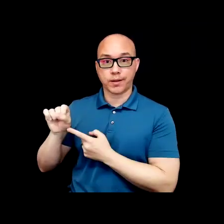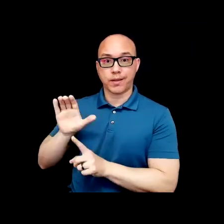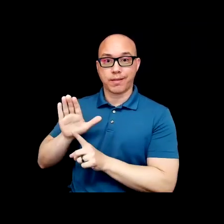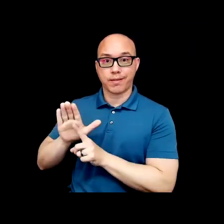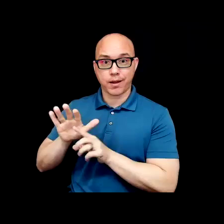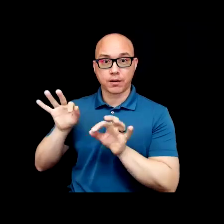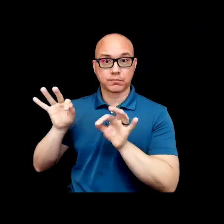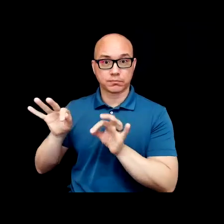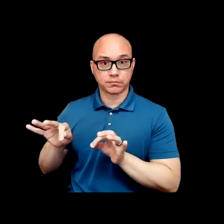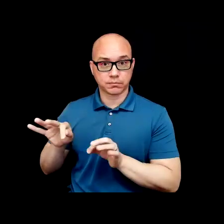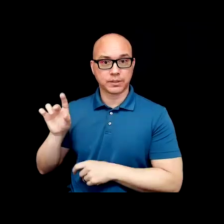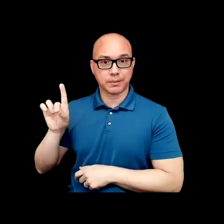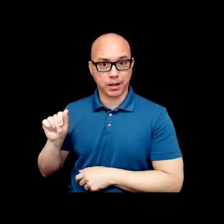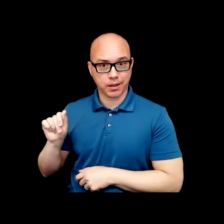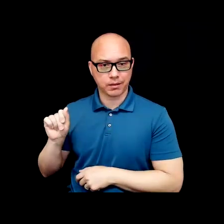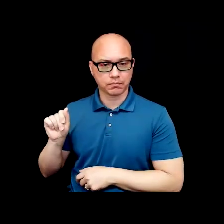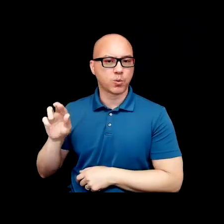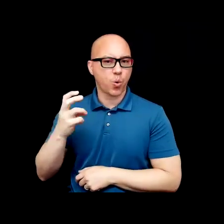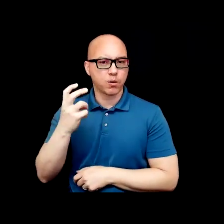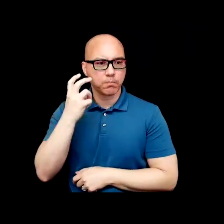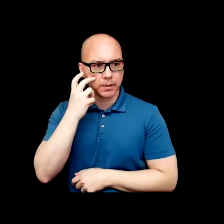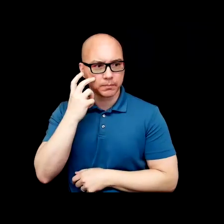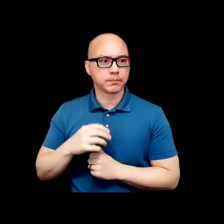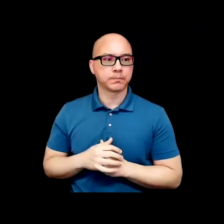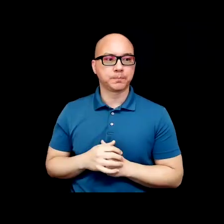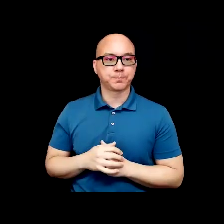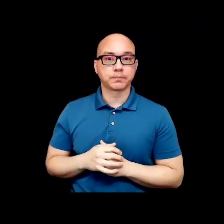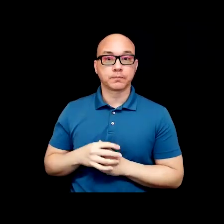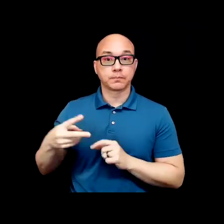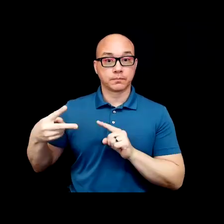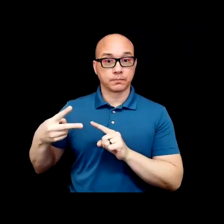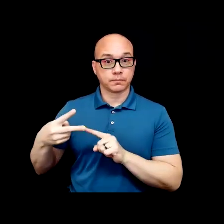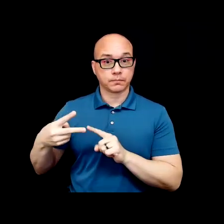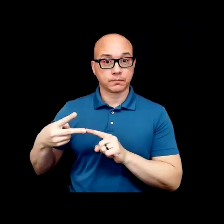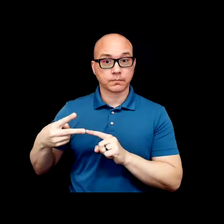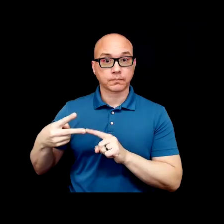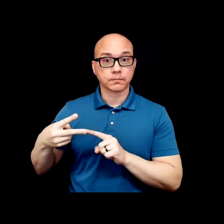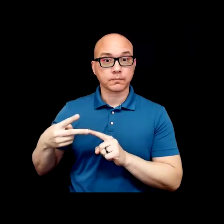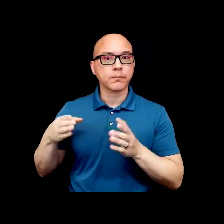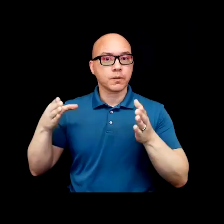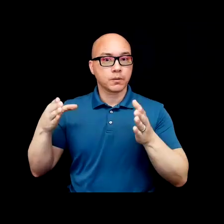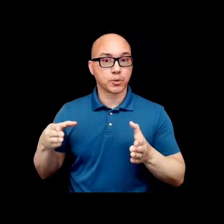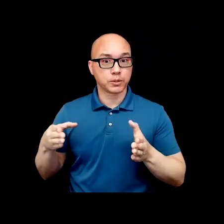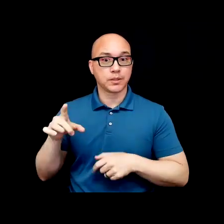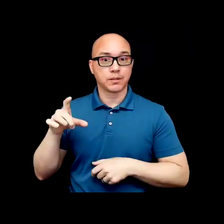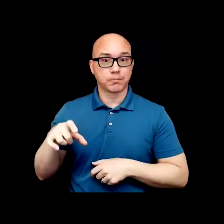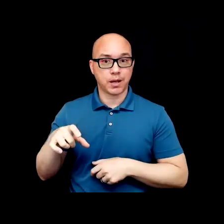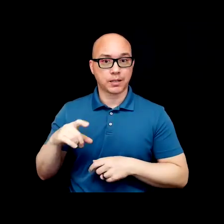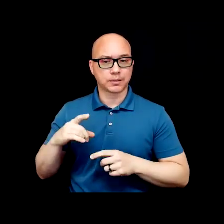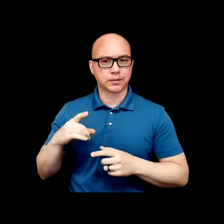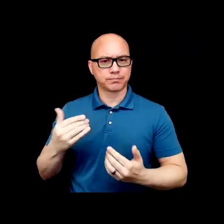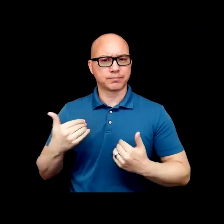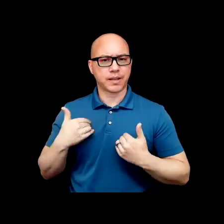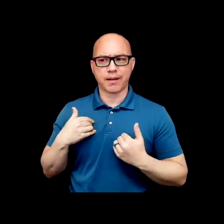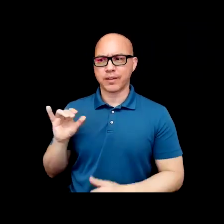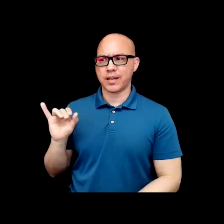definition of blindness. And second, the person must have reached insured status, which simply